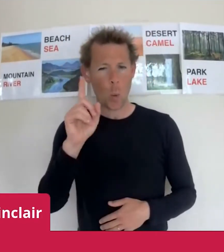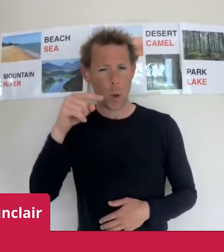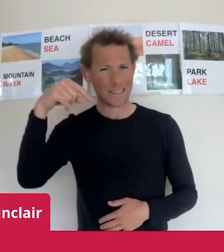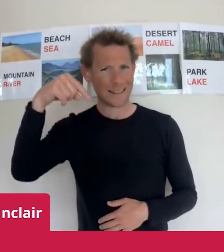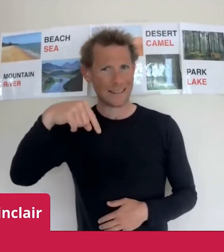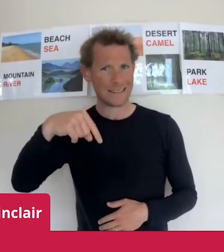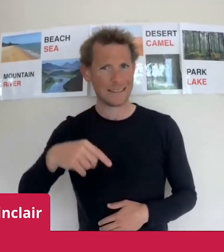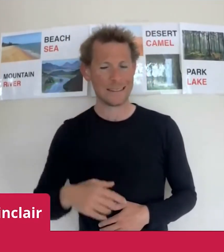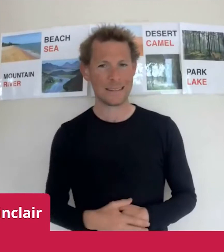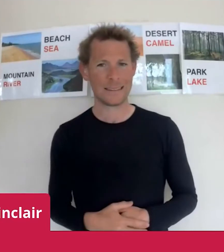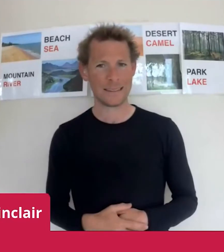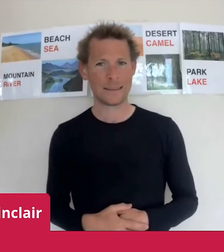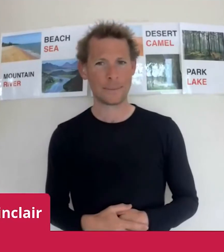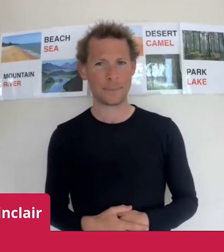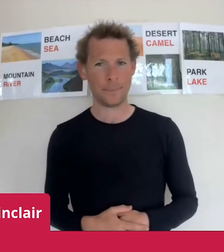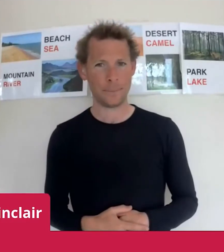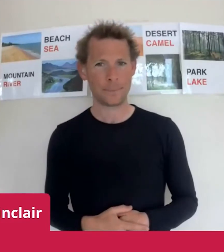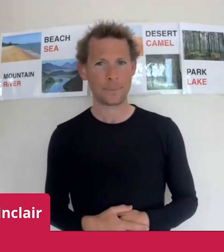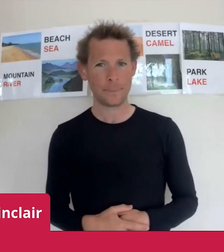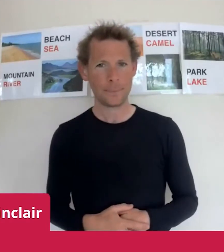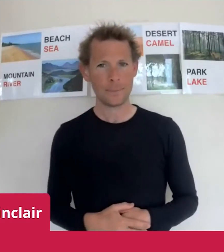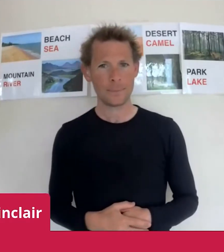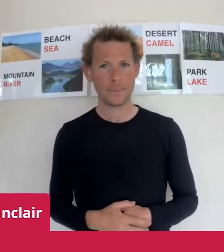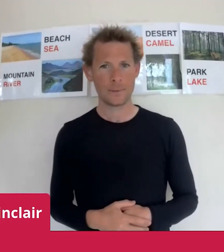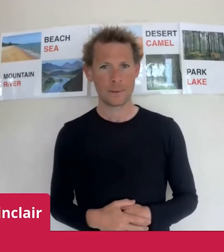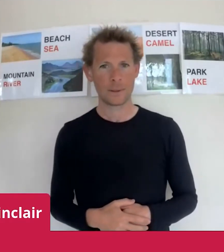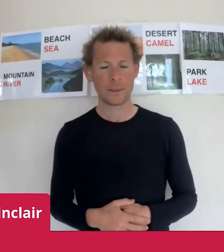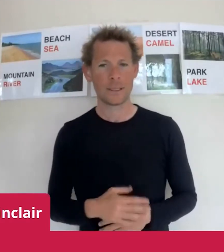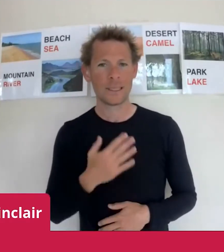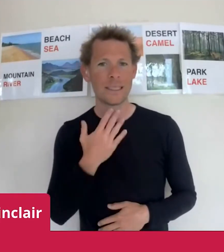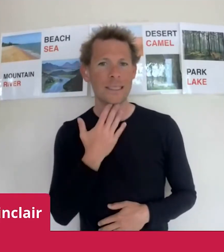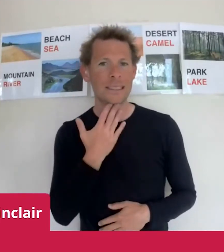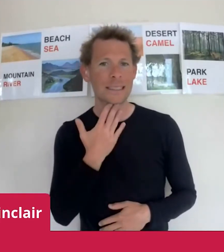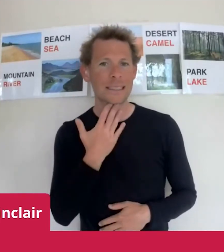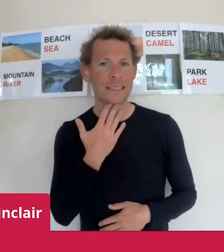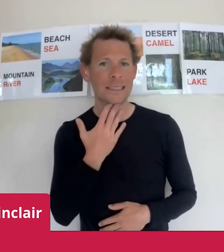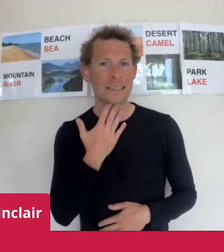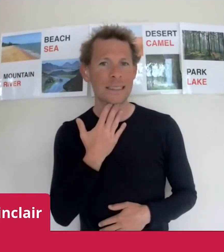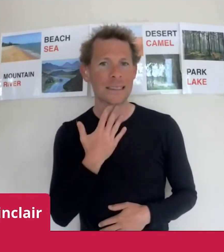Okay? So what is this sign? Ready?